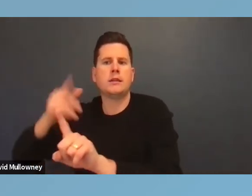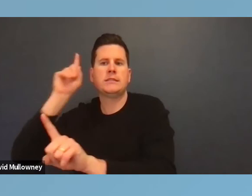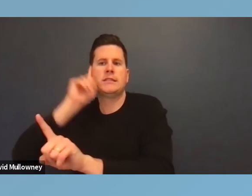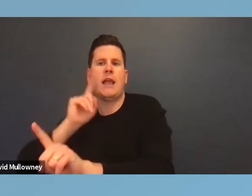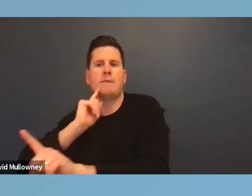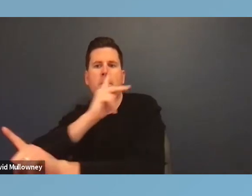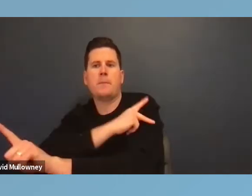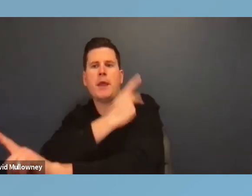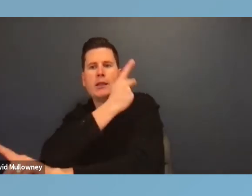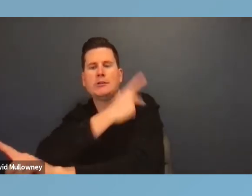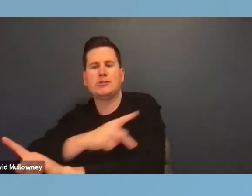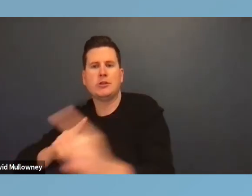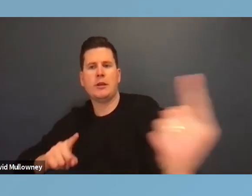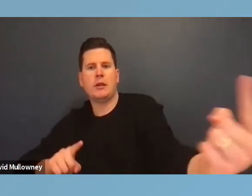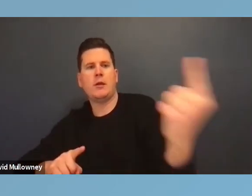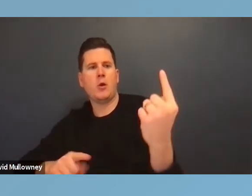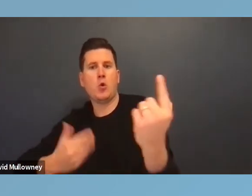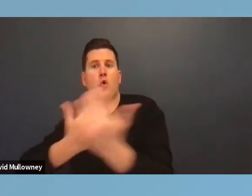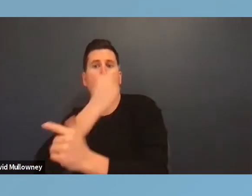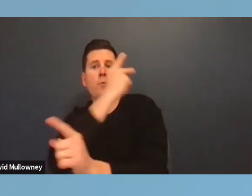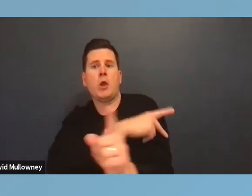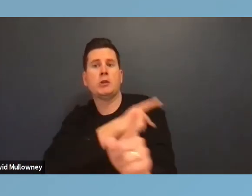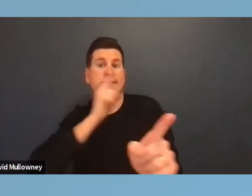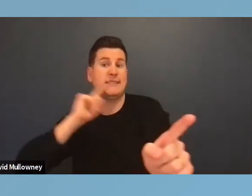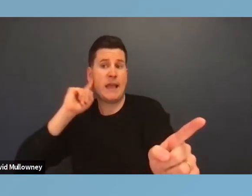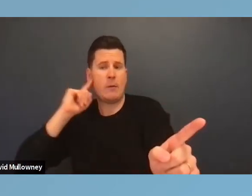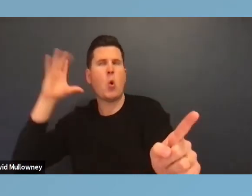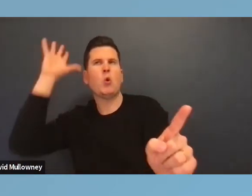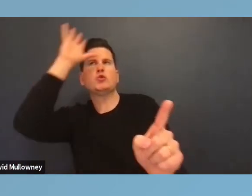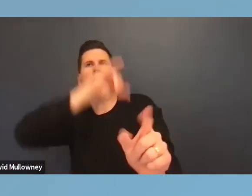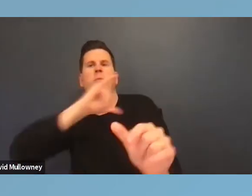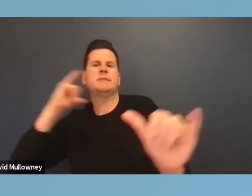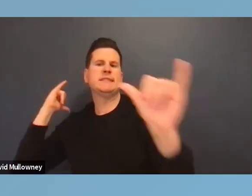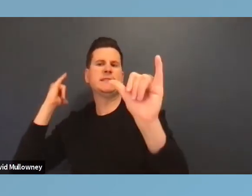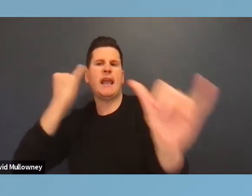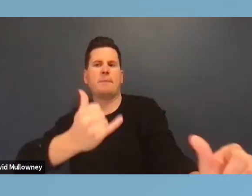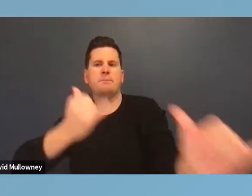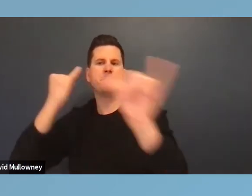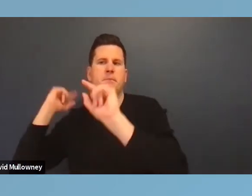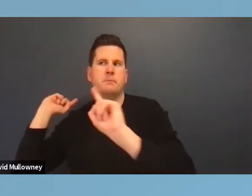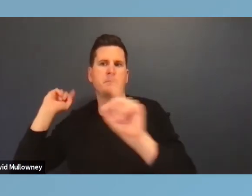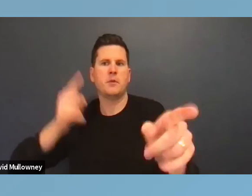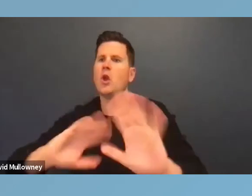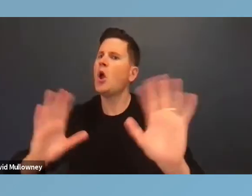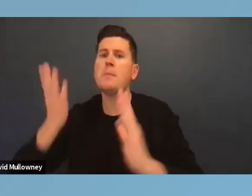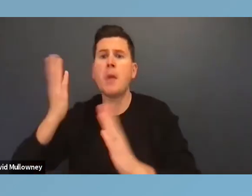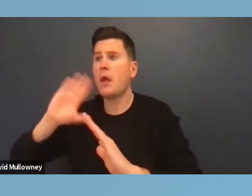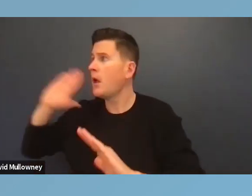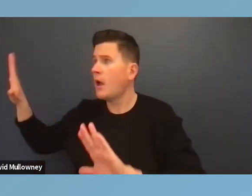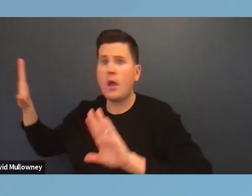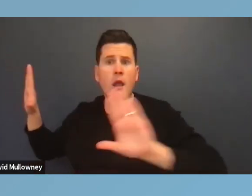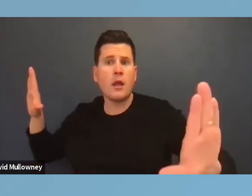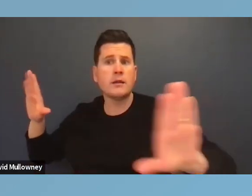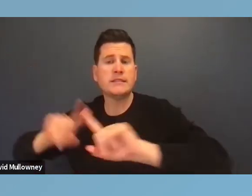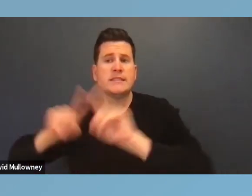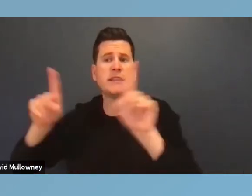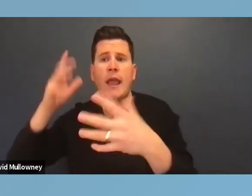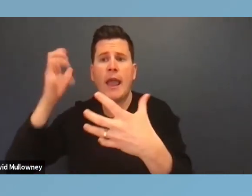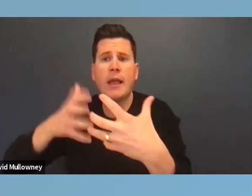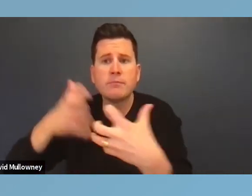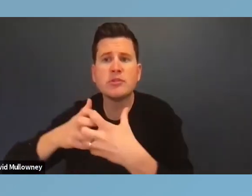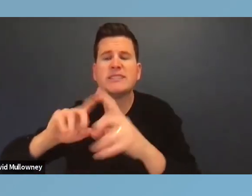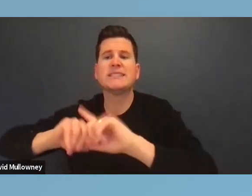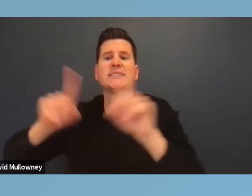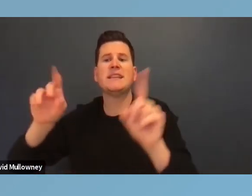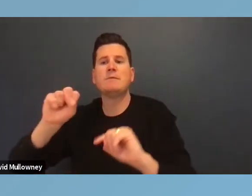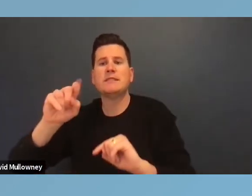Assumptions based on prior experience with other deaf patients. When a new patient comes in and assuming they're the same, they